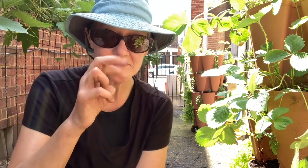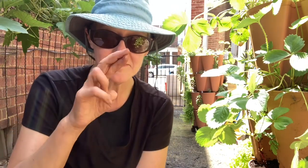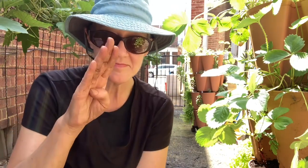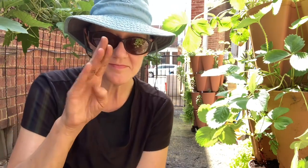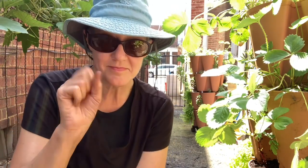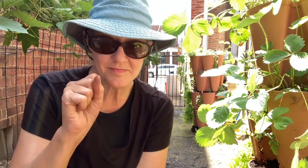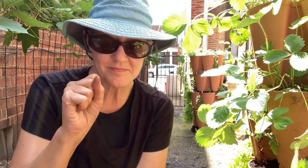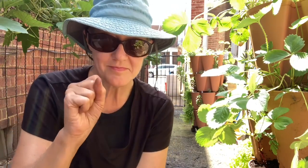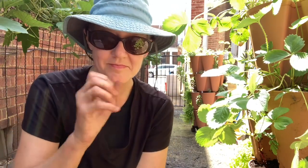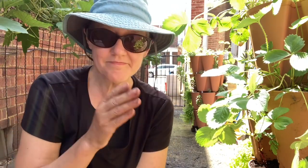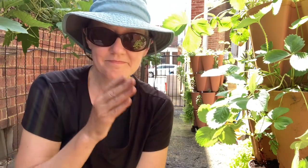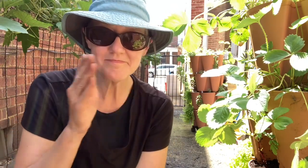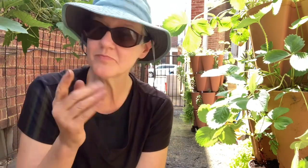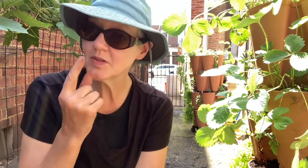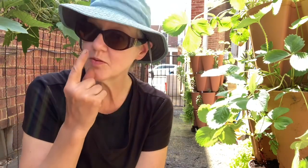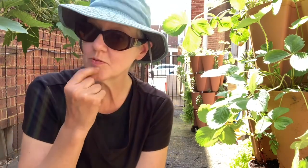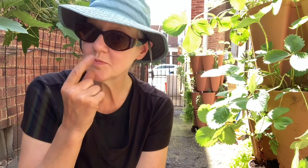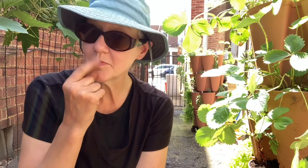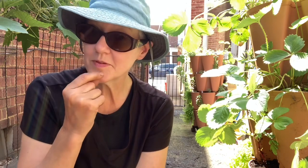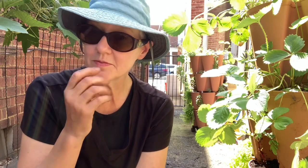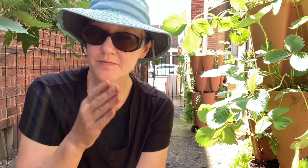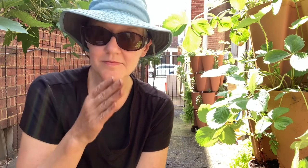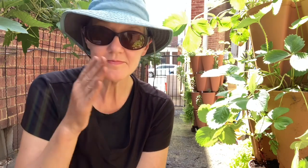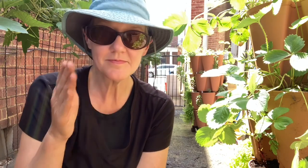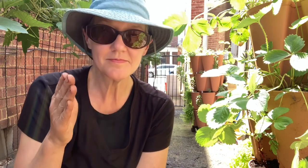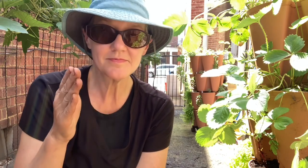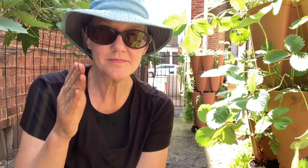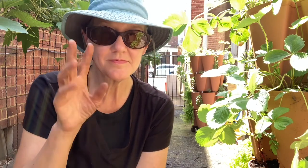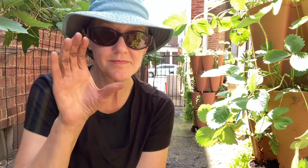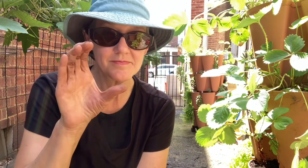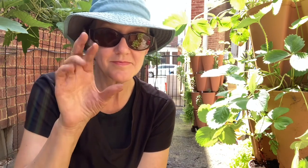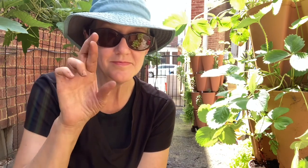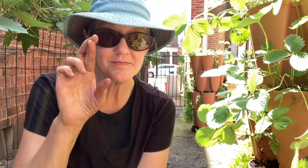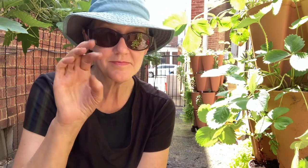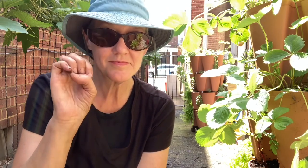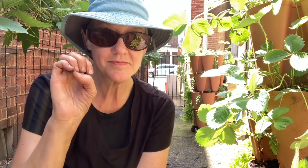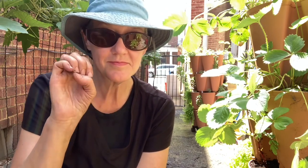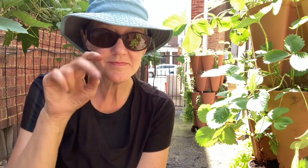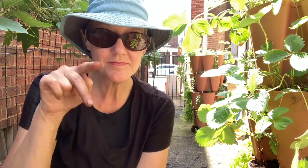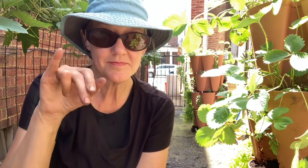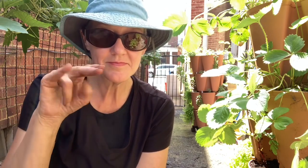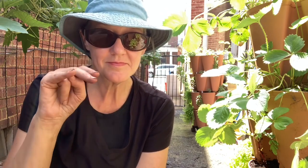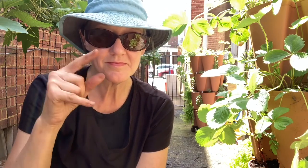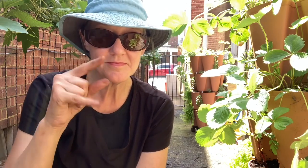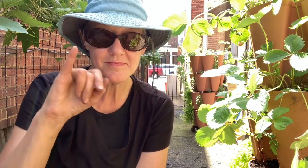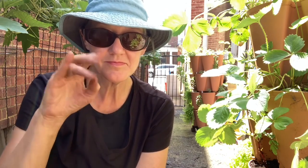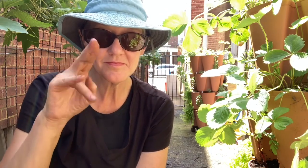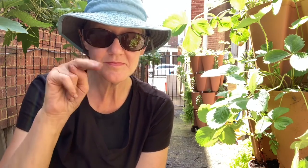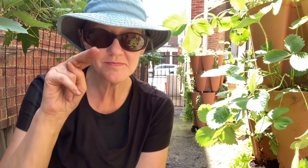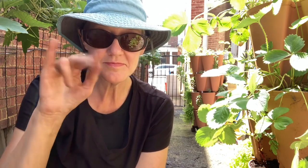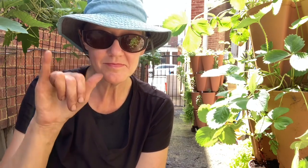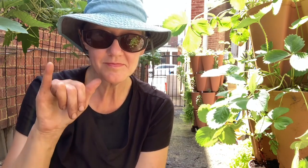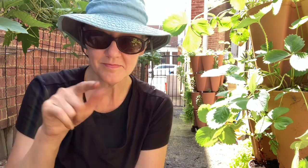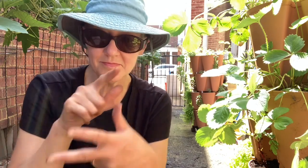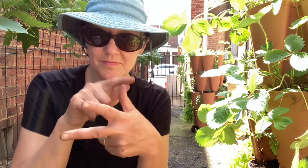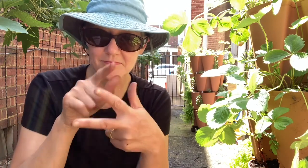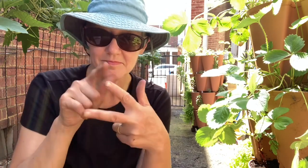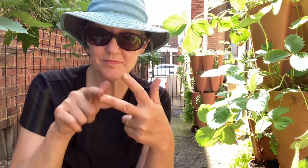are perennial. So I have strawberries, herbs, and creeping jenny. And